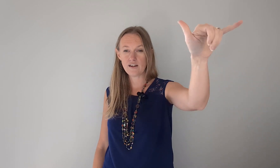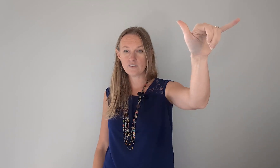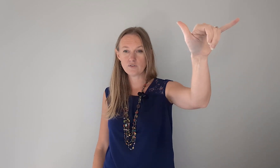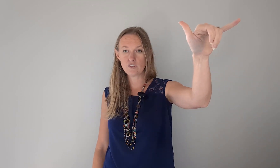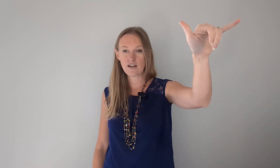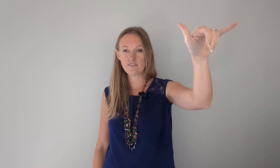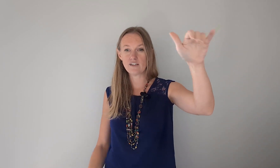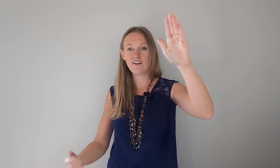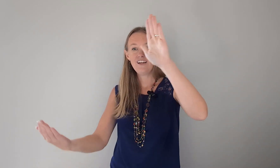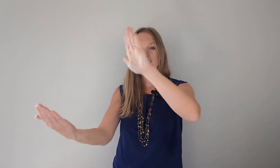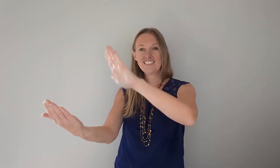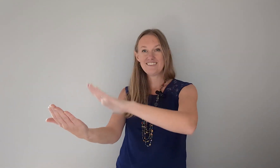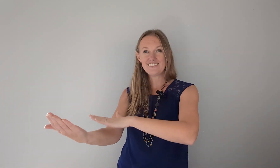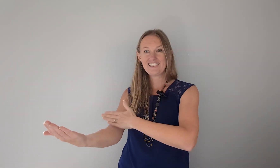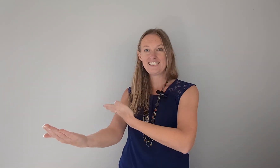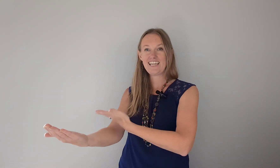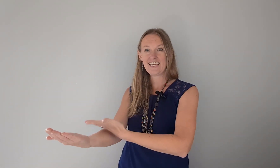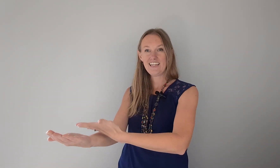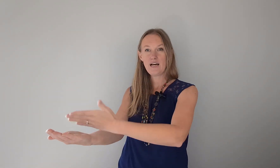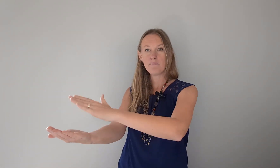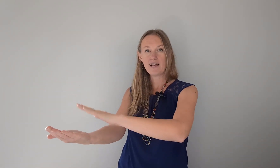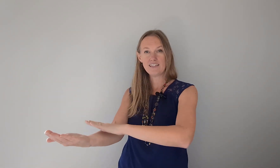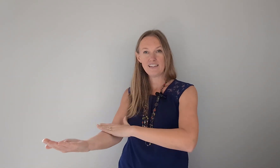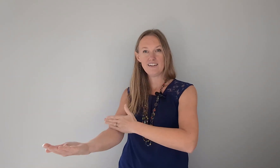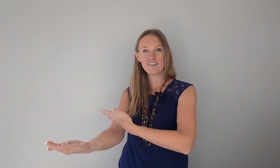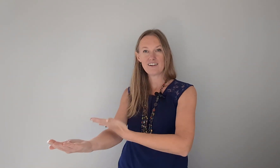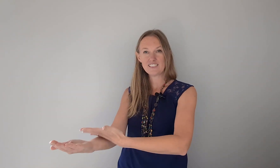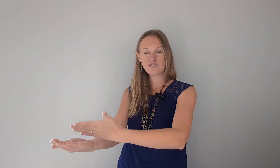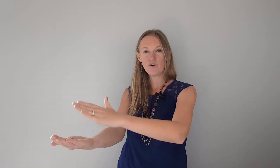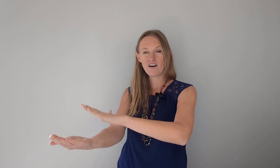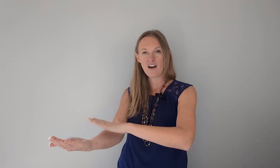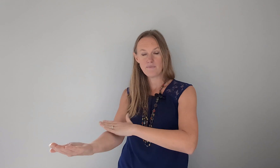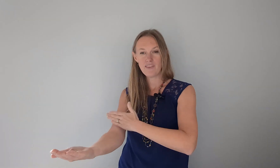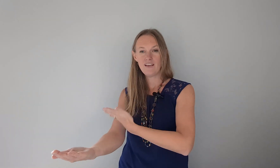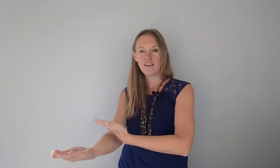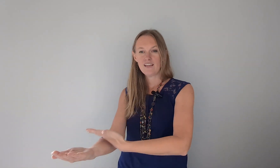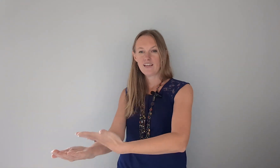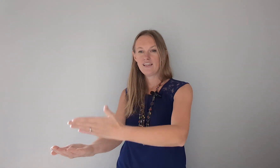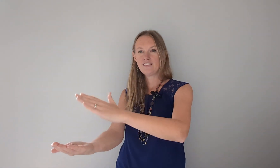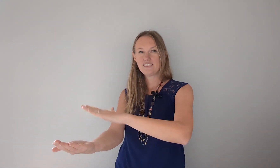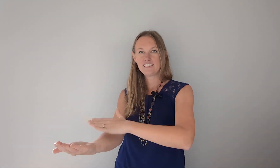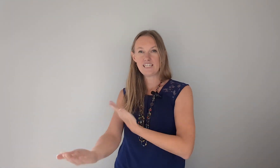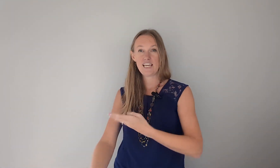out, forever, to sing a melody across your forearm. Okay, to